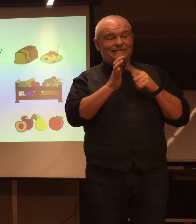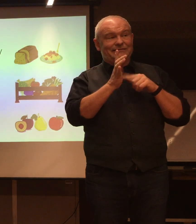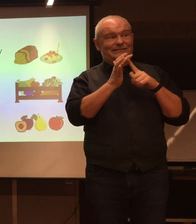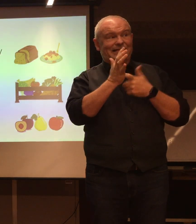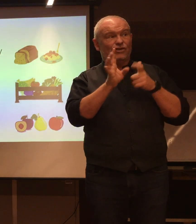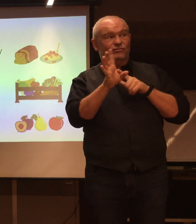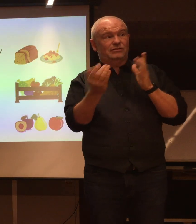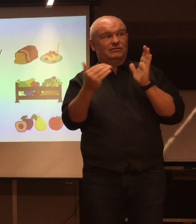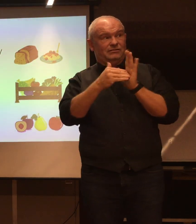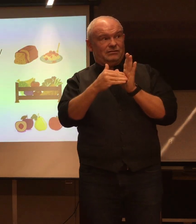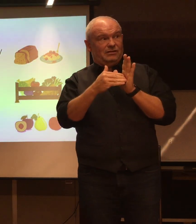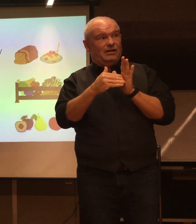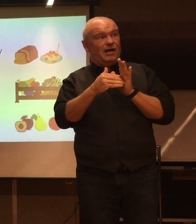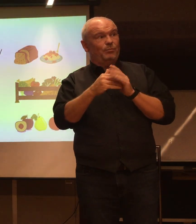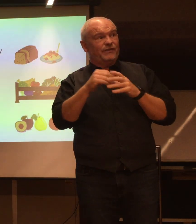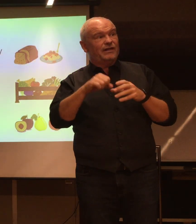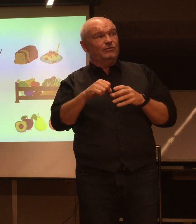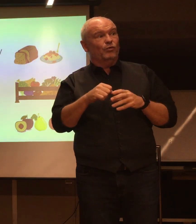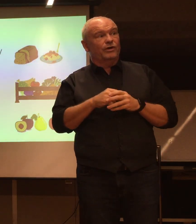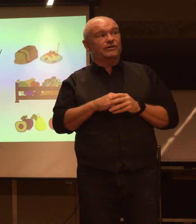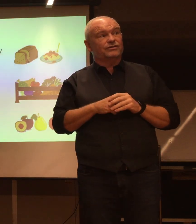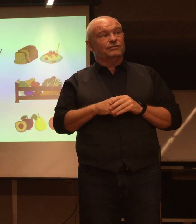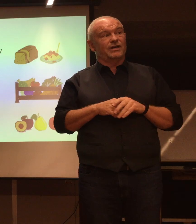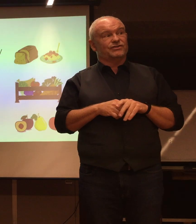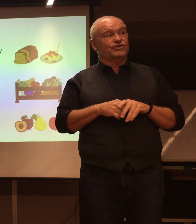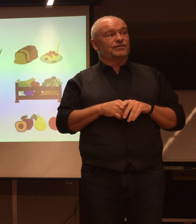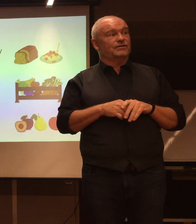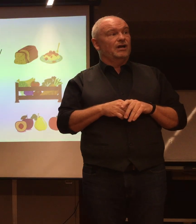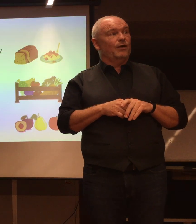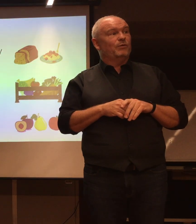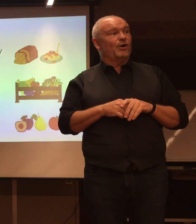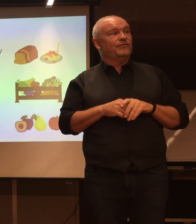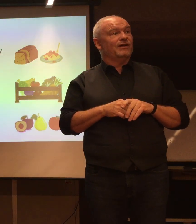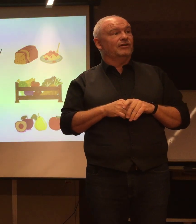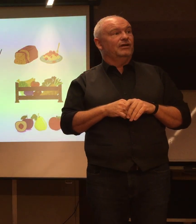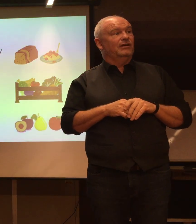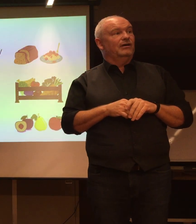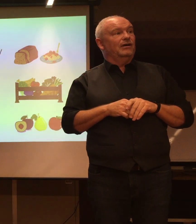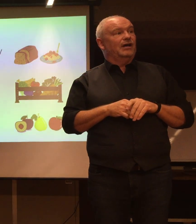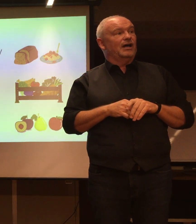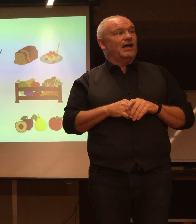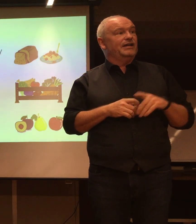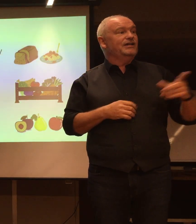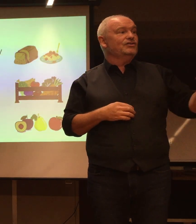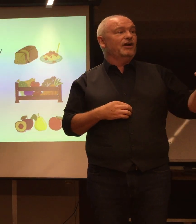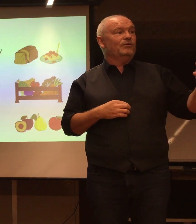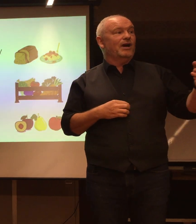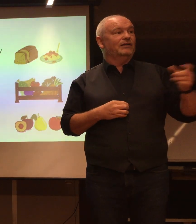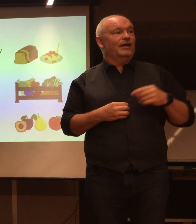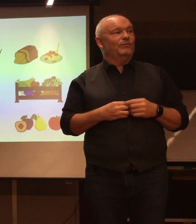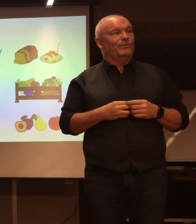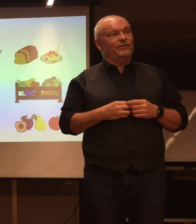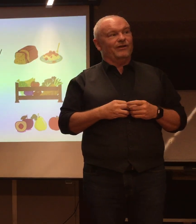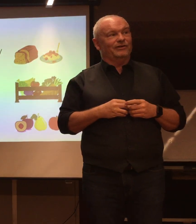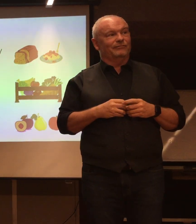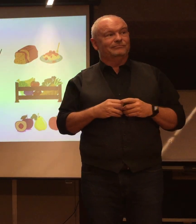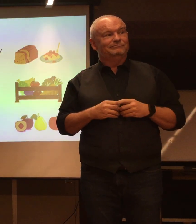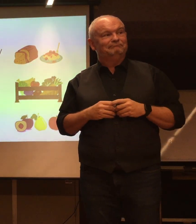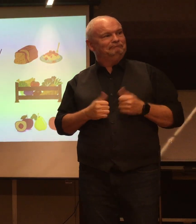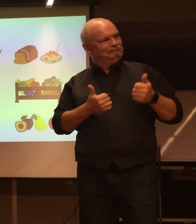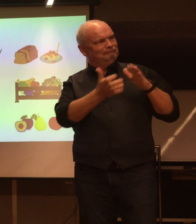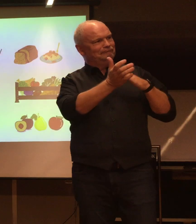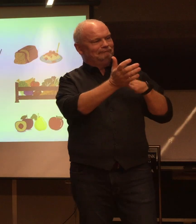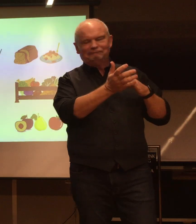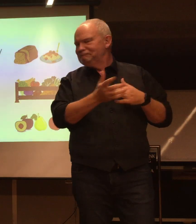Celery. Celery, yeah. I put that in the morning to do as a juice, and we both have it. And he's 91, and we're both having Hey,